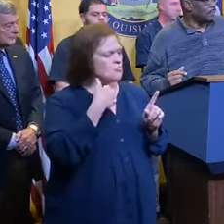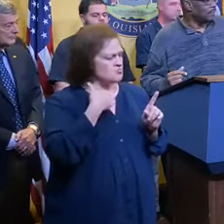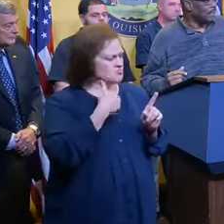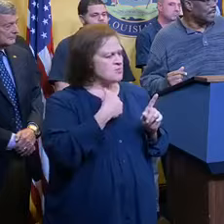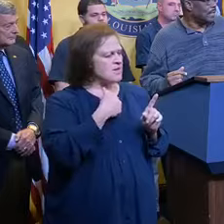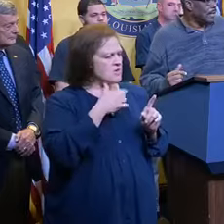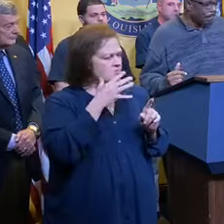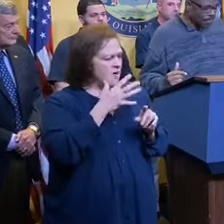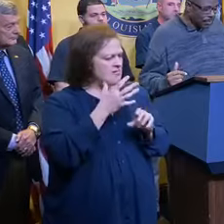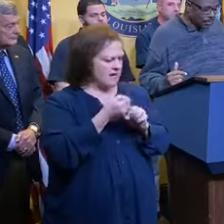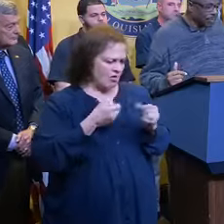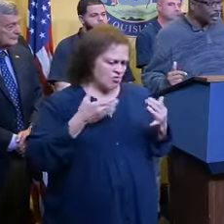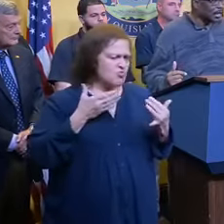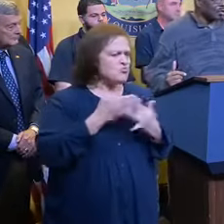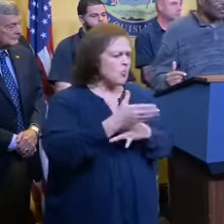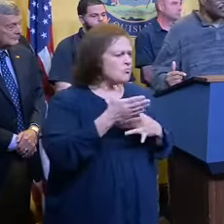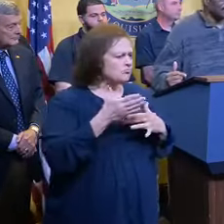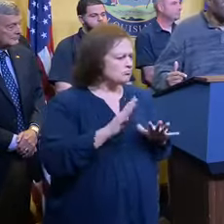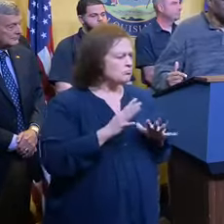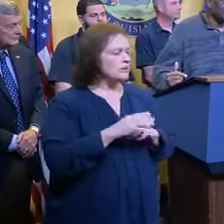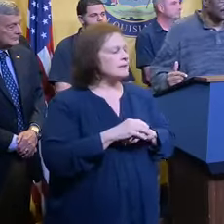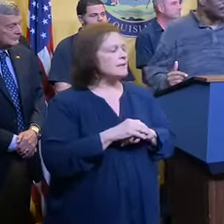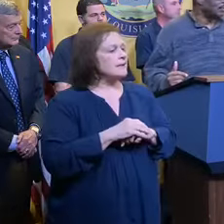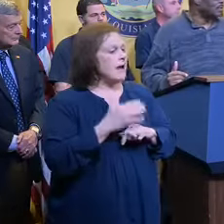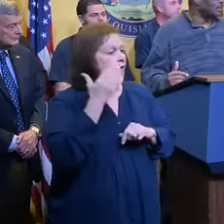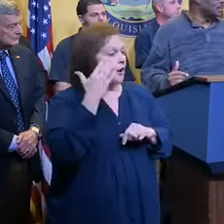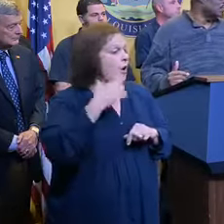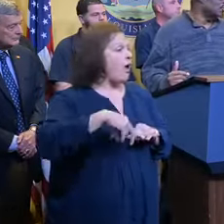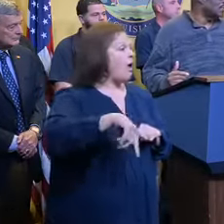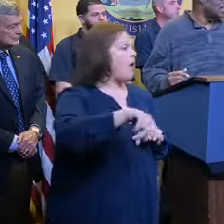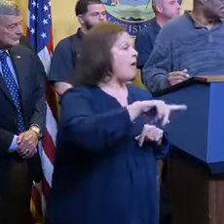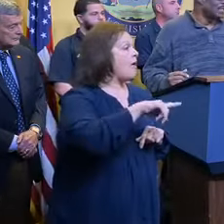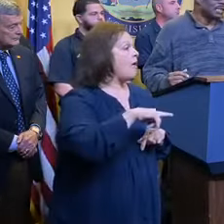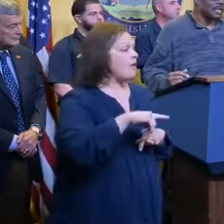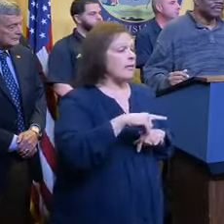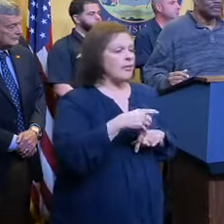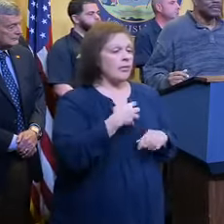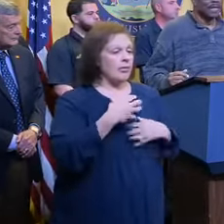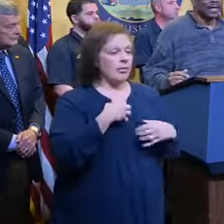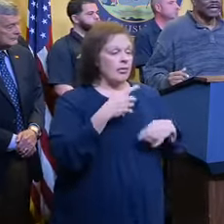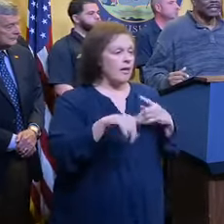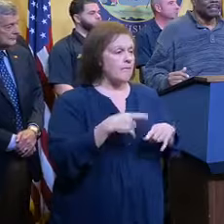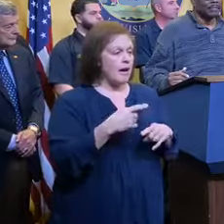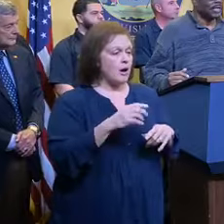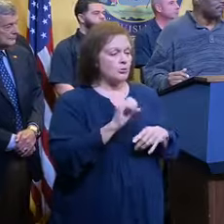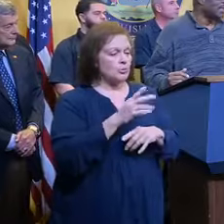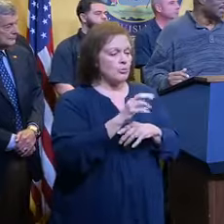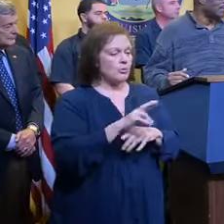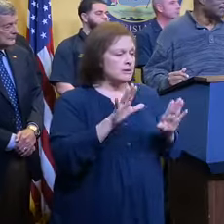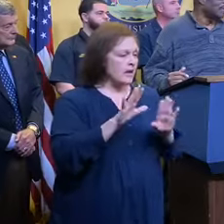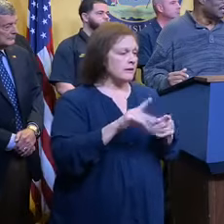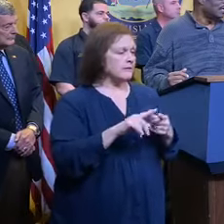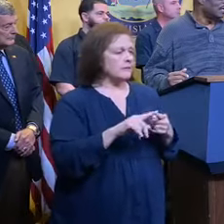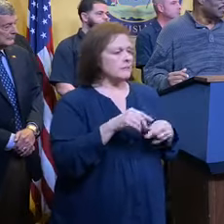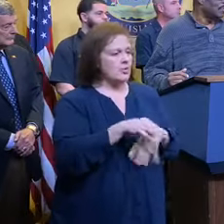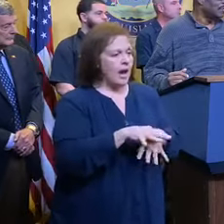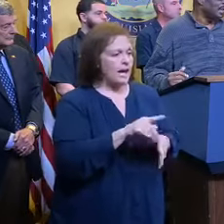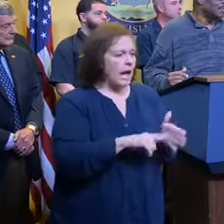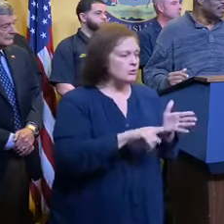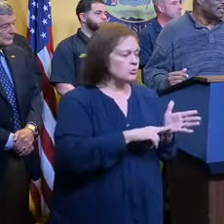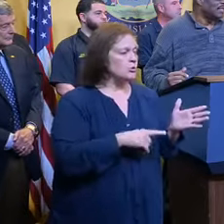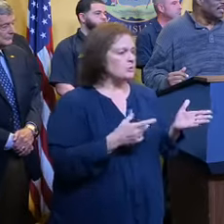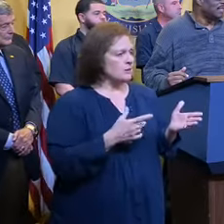through. Now, there's been a lot of noise made about the Super Sunday being canceled and the parade being canceled.